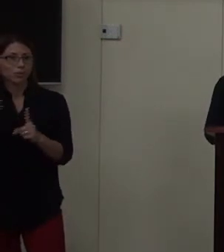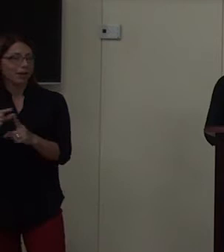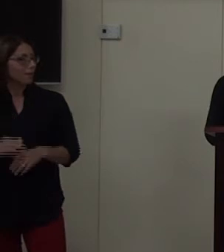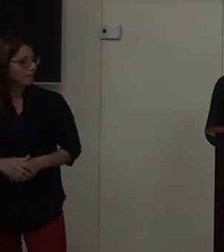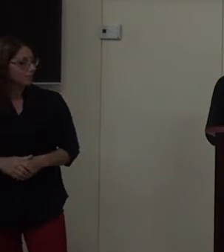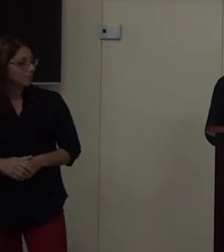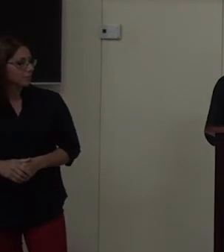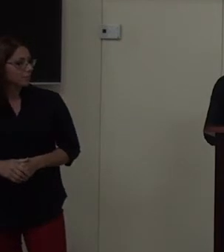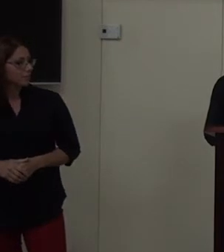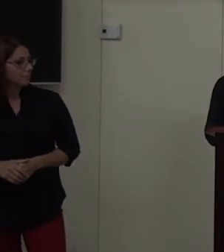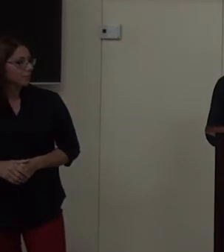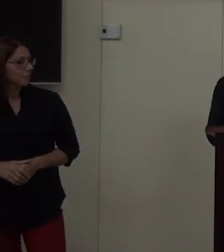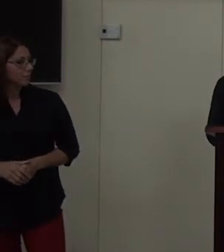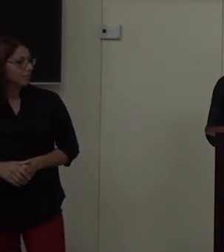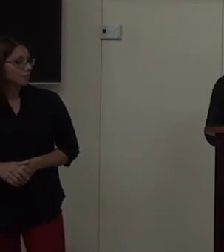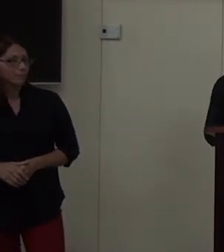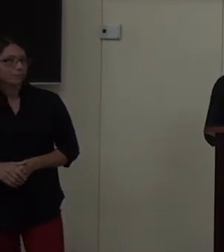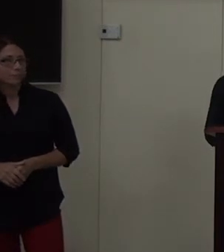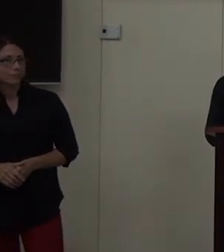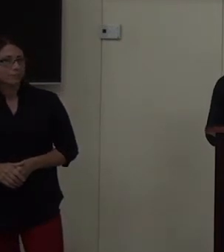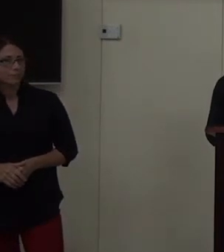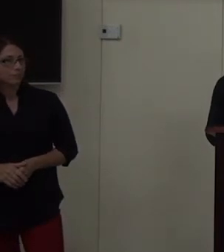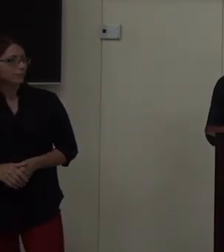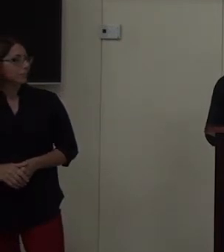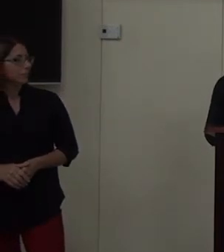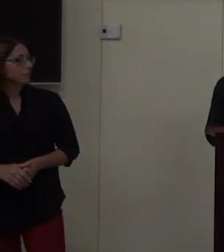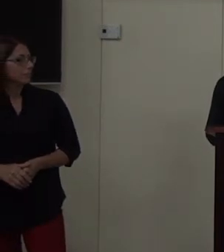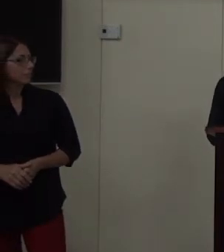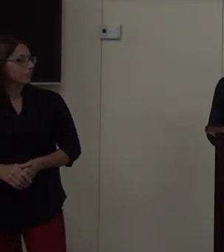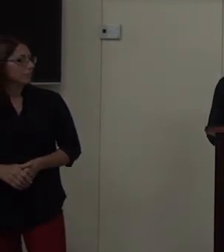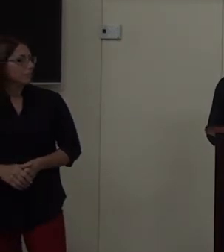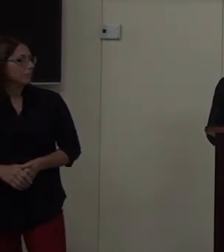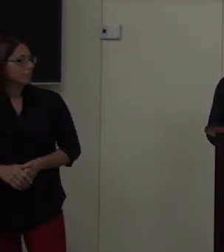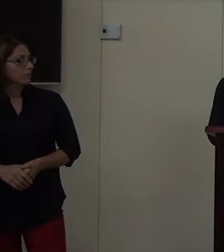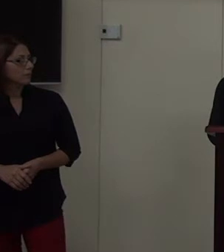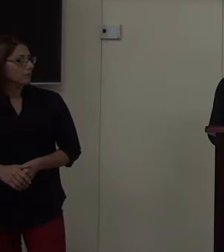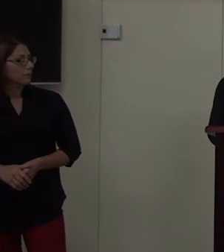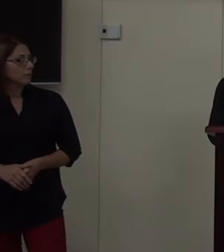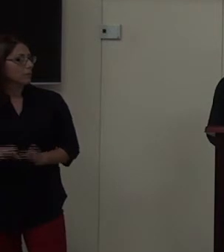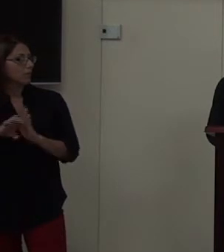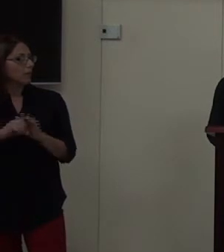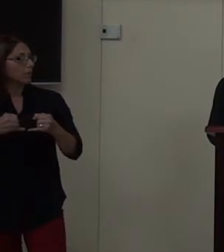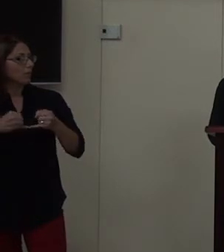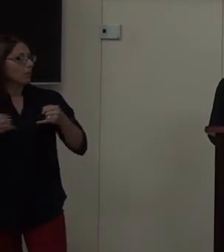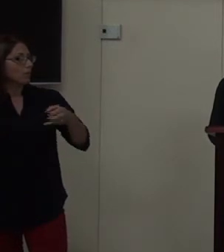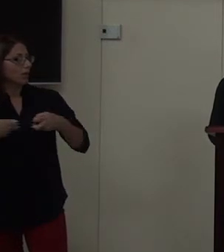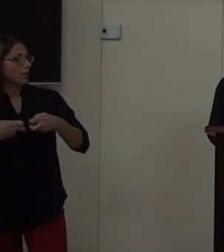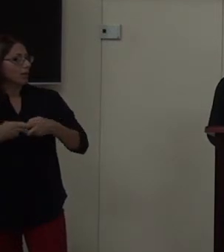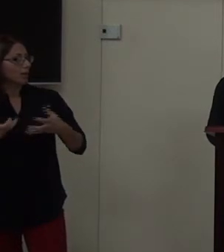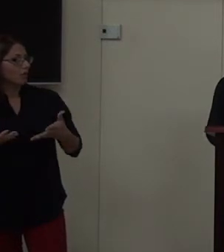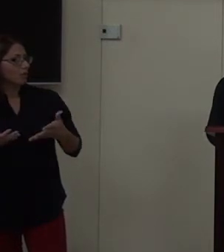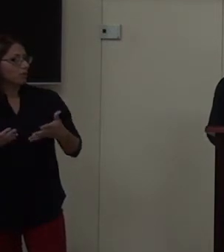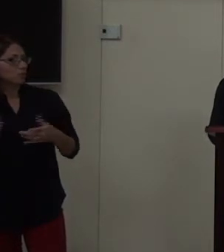luz. That's good. Cordón eléctrico, luz, cordón, that's very good, because there simply you have a